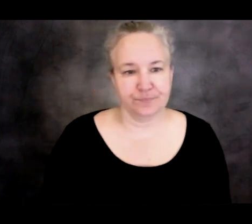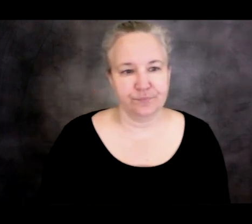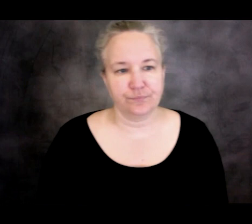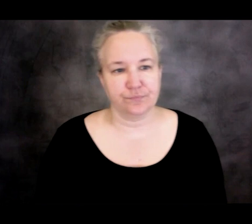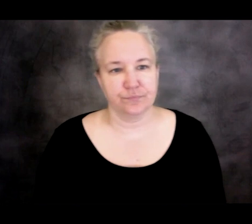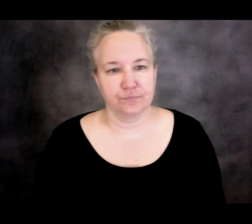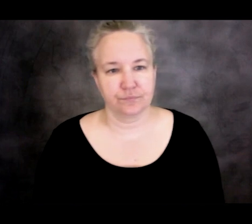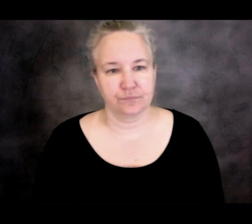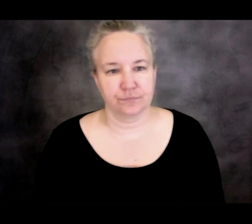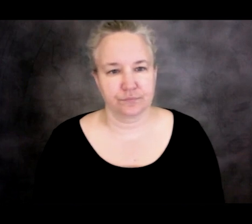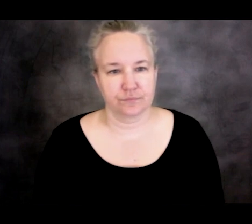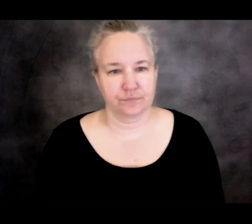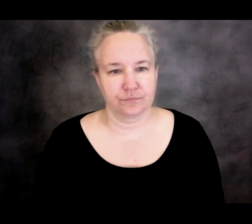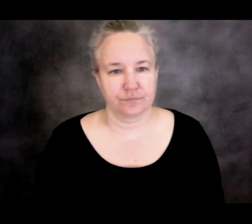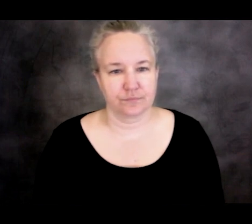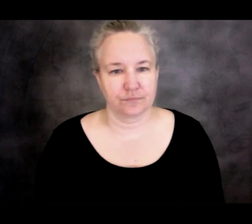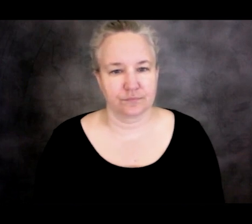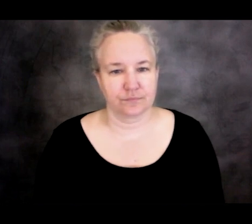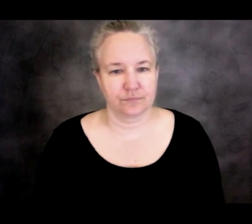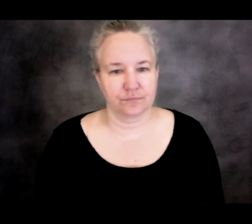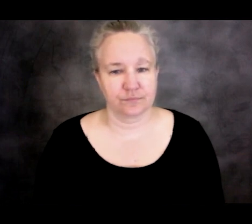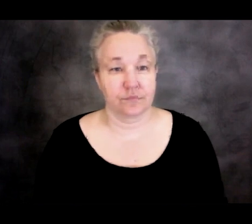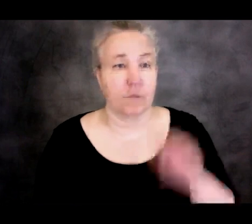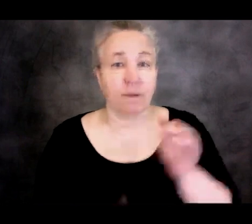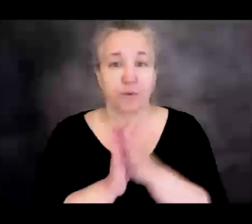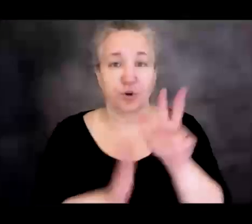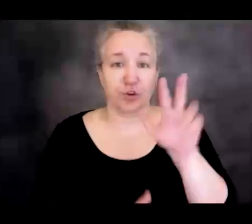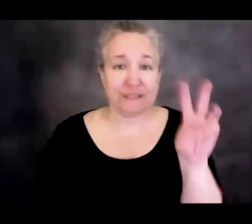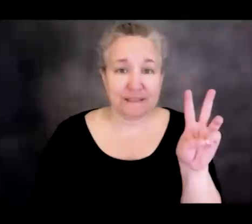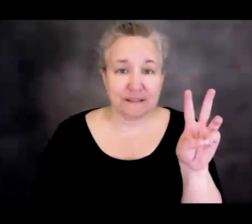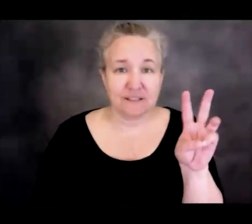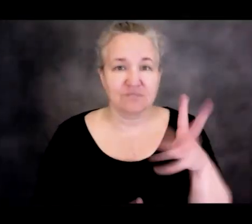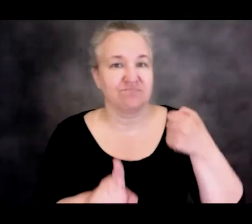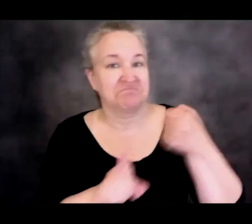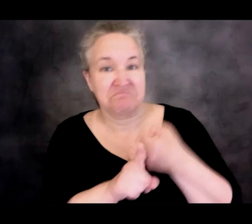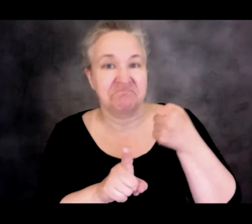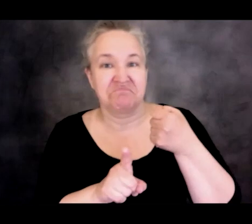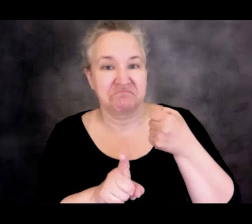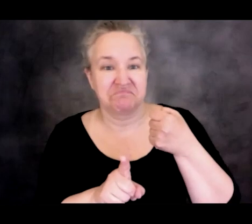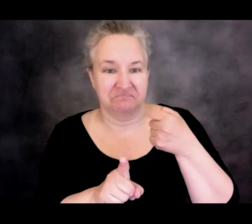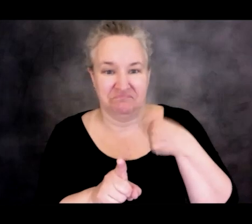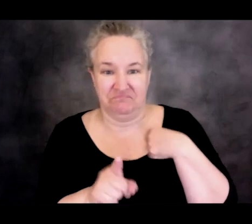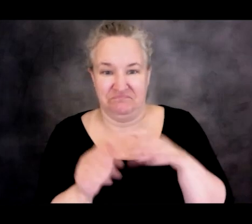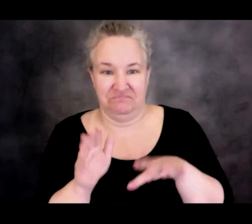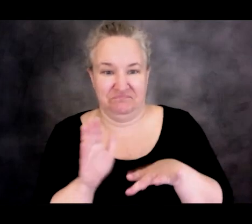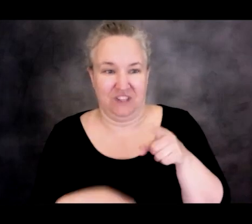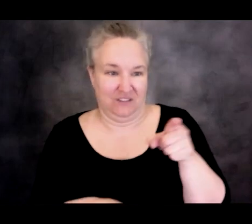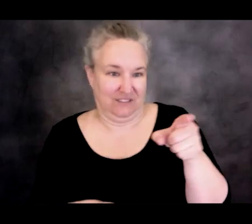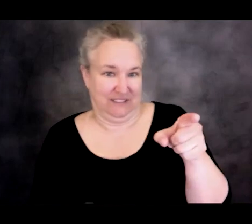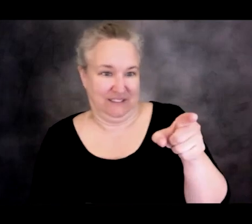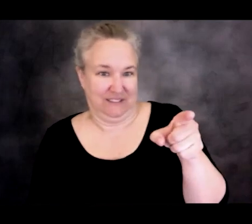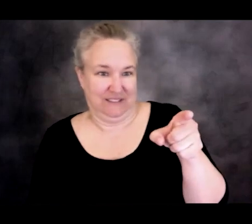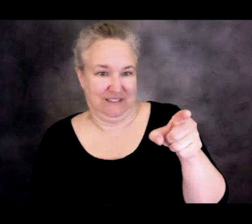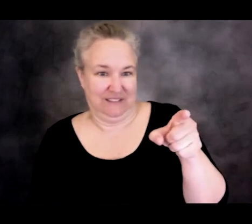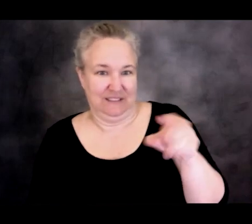And then later, by book 36, by coincidence, I came across Britt